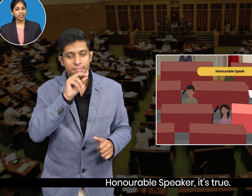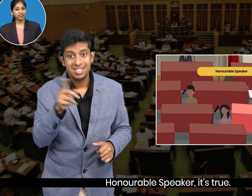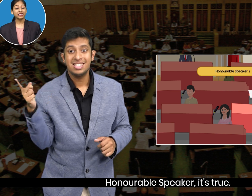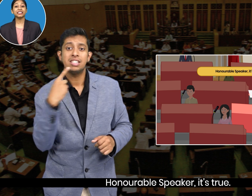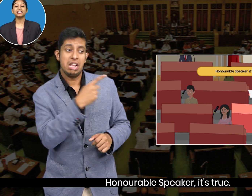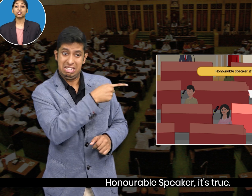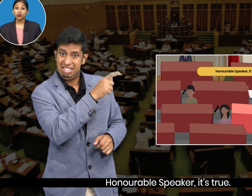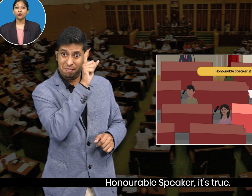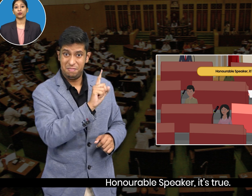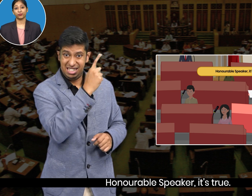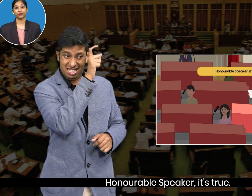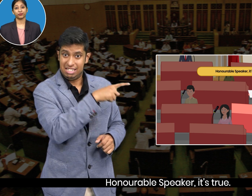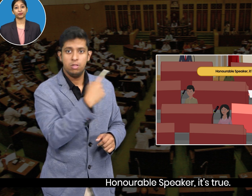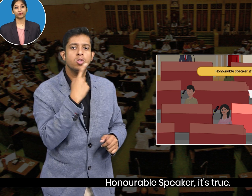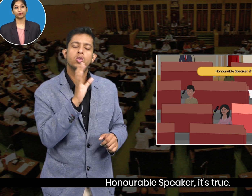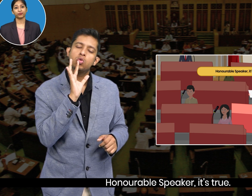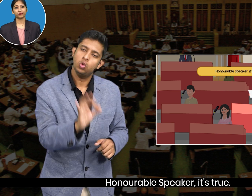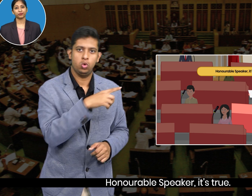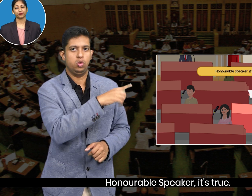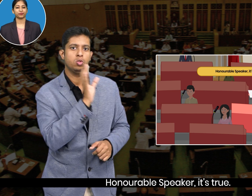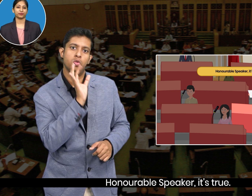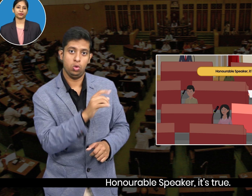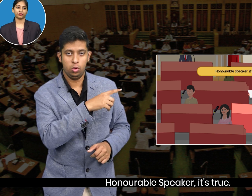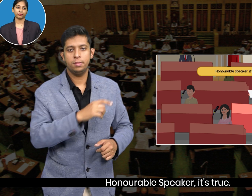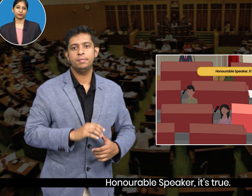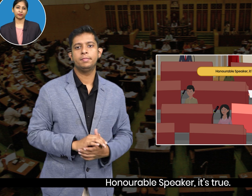Honorable Speaker, it's true.